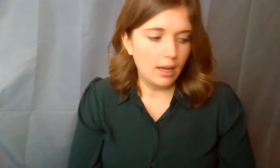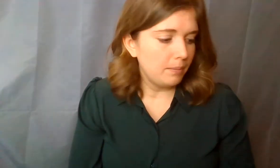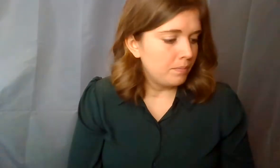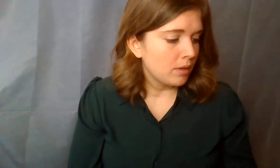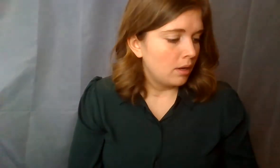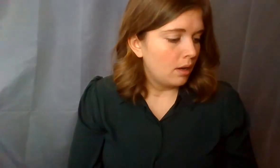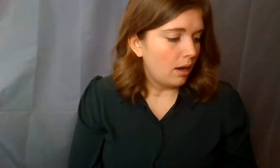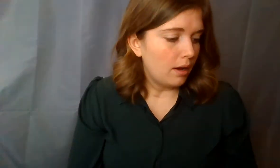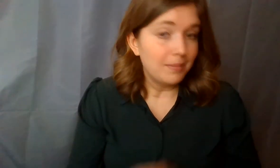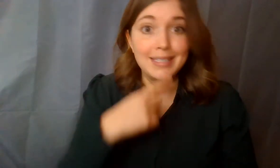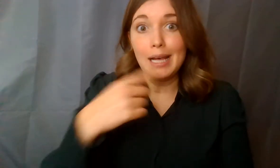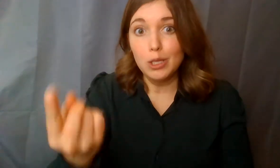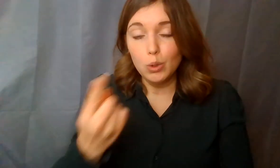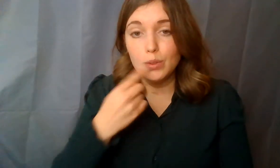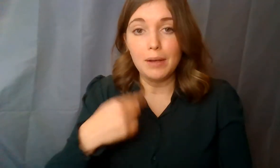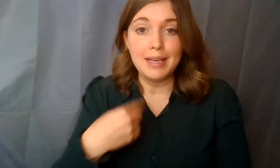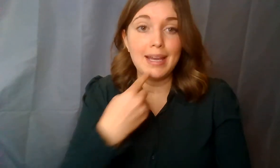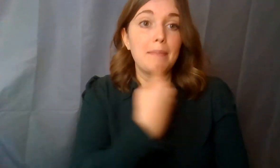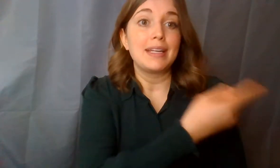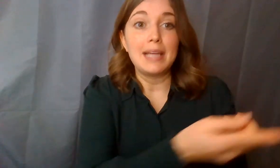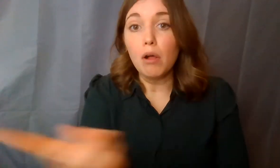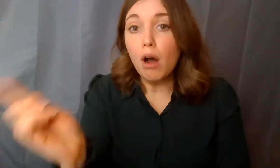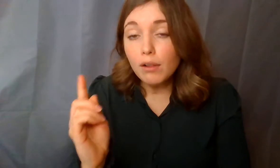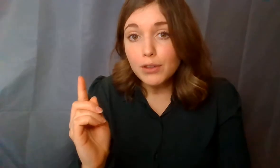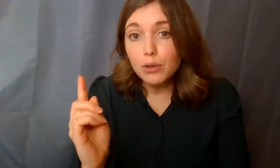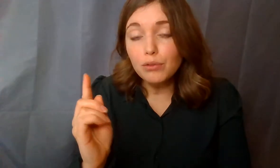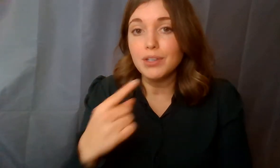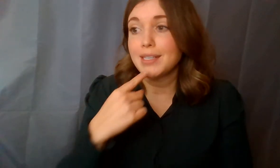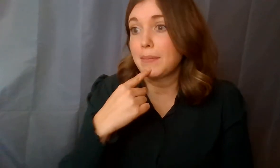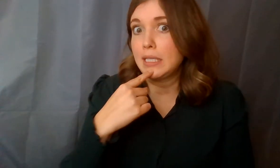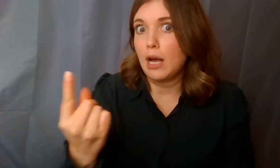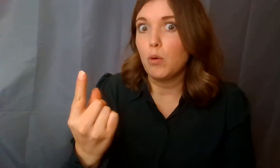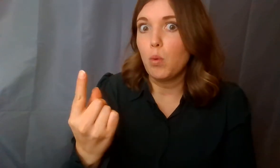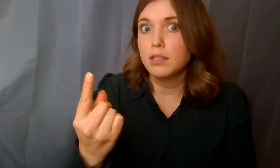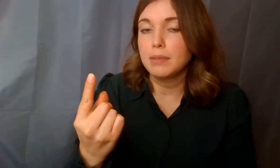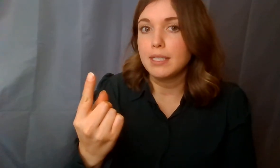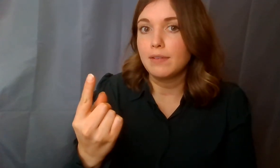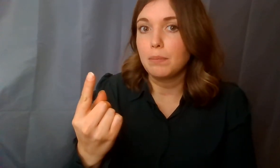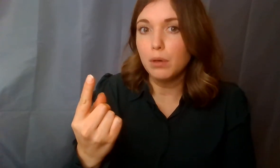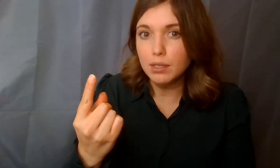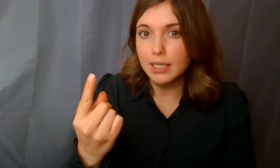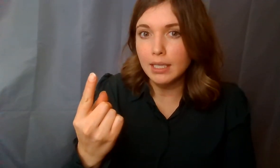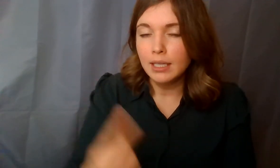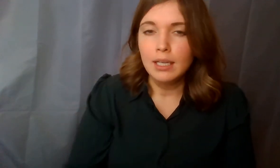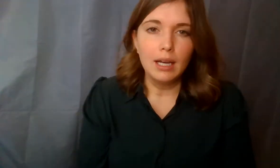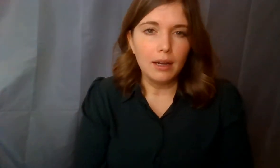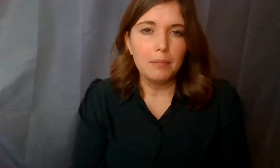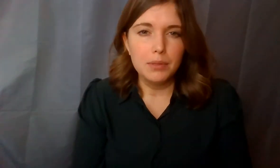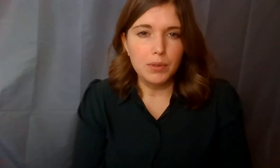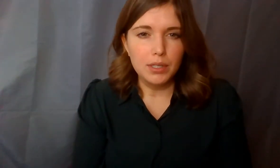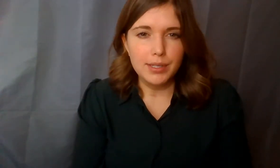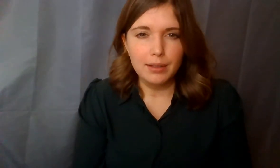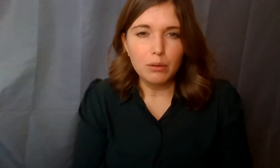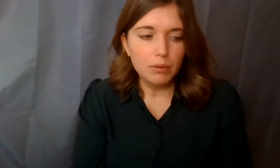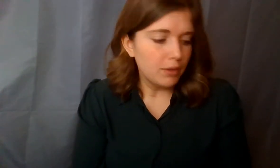again. Tell you, tell me, I'm going to tell all of you versus I'm going to tell one specific person. So it's just a little